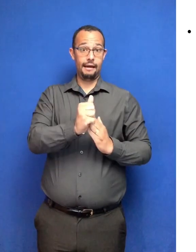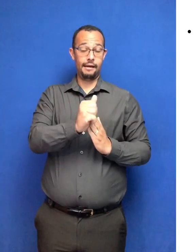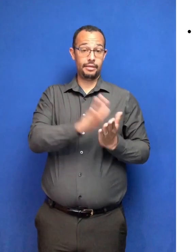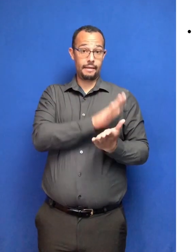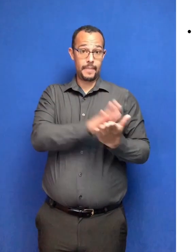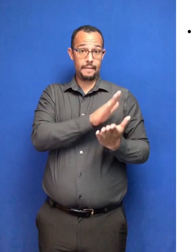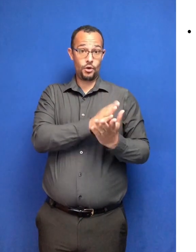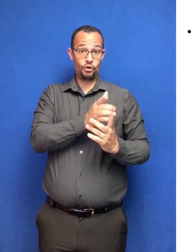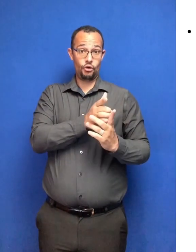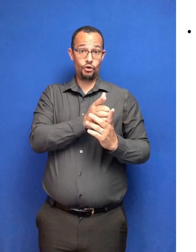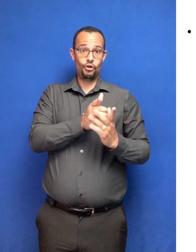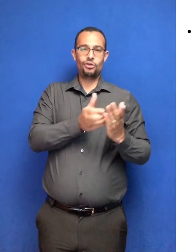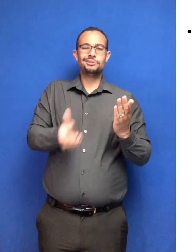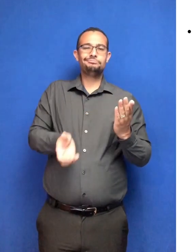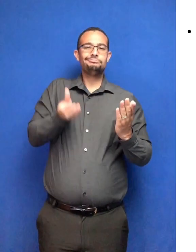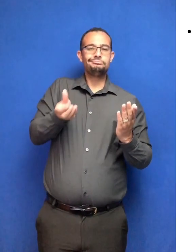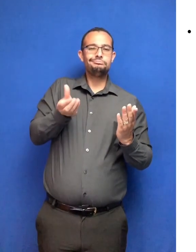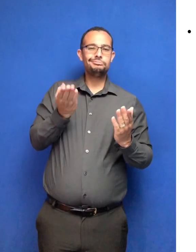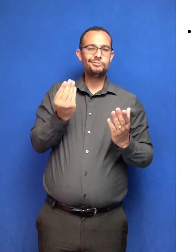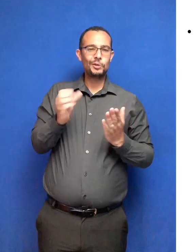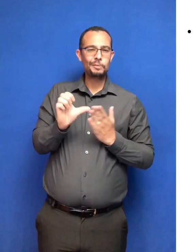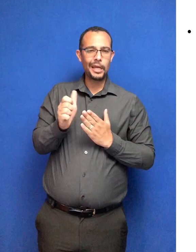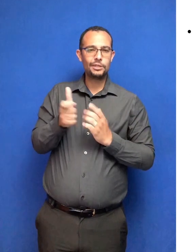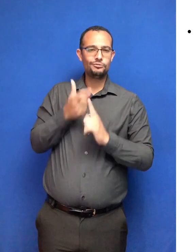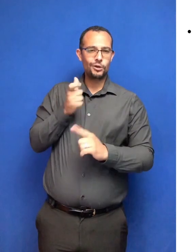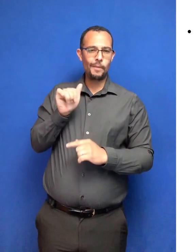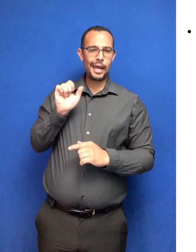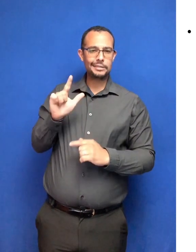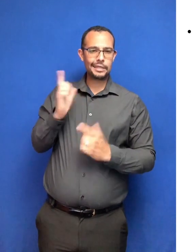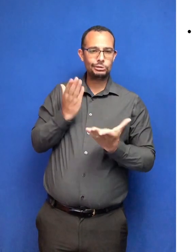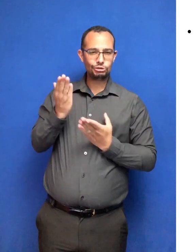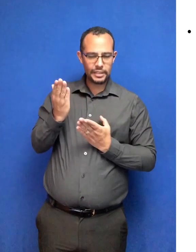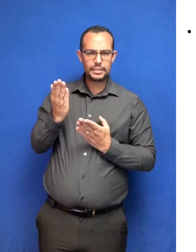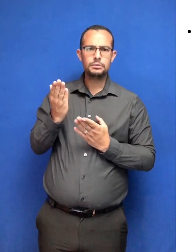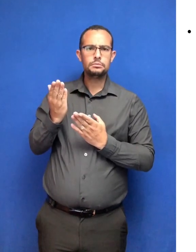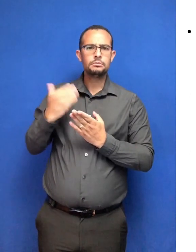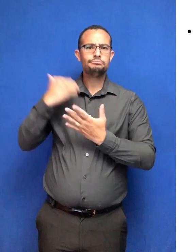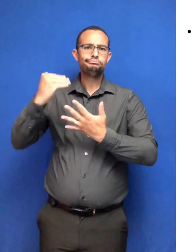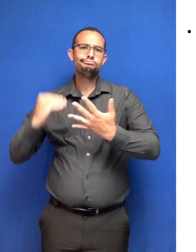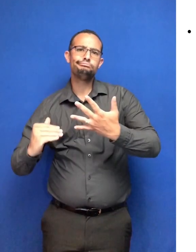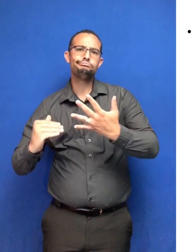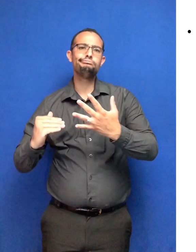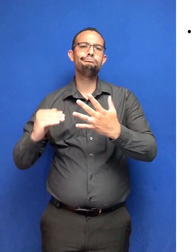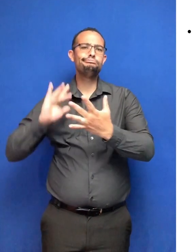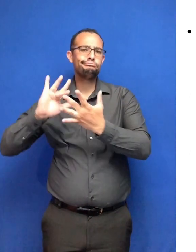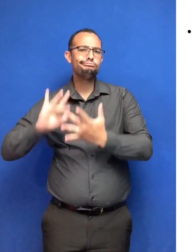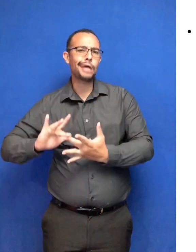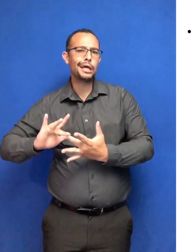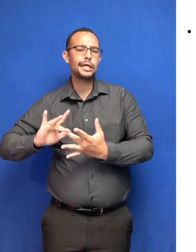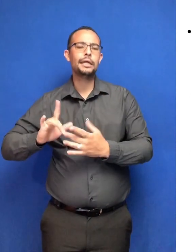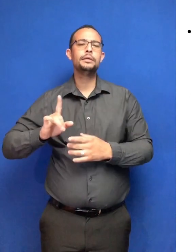ASL Services, or several resources at the Red Cross and FEMA for structural